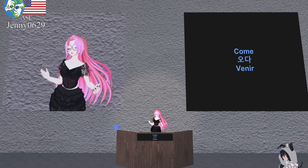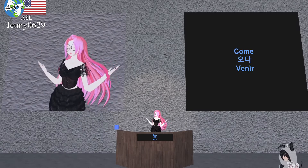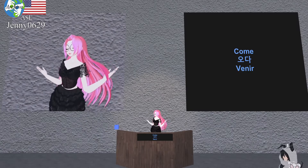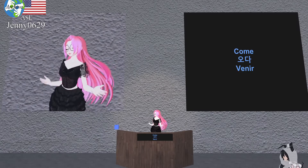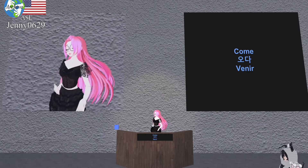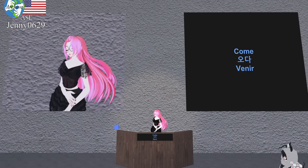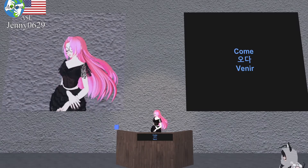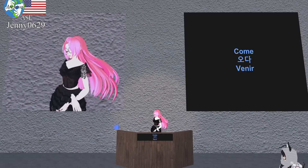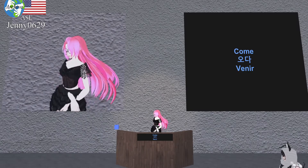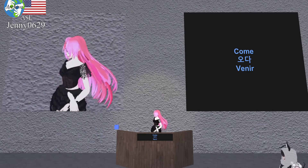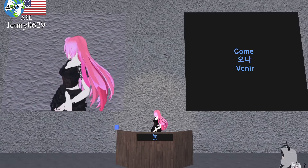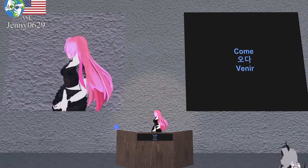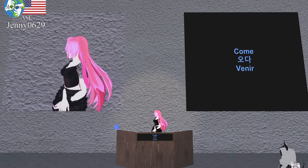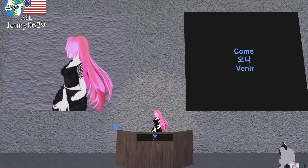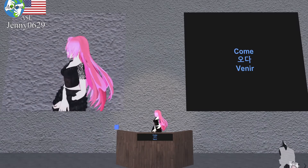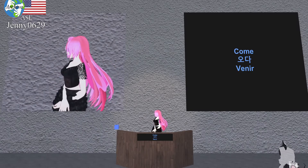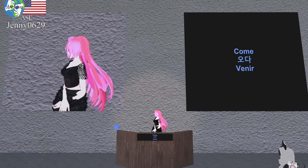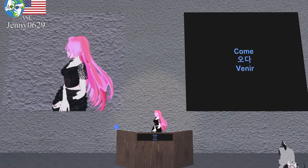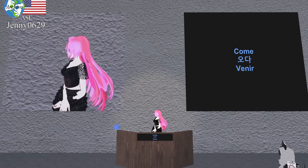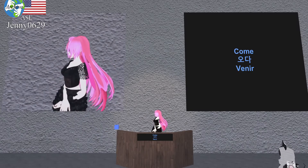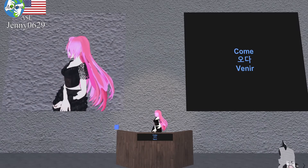What's up, Crow?